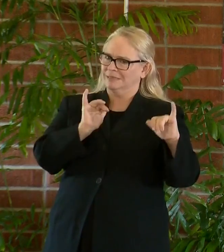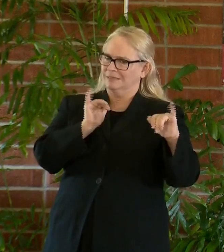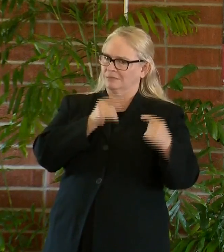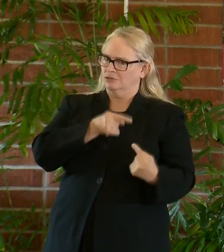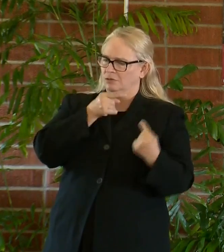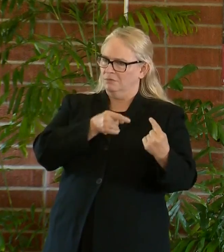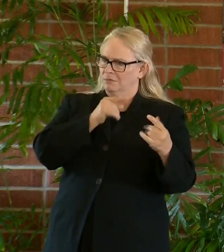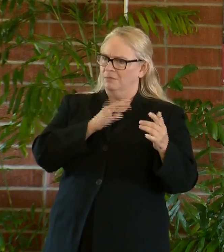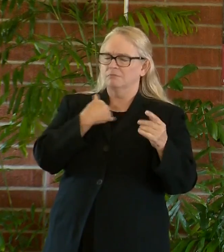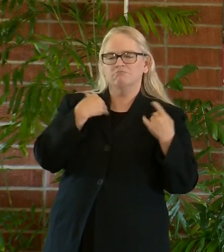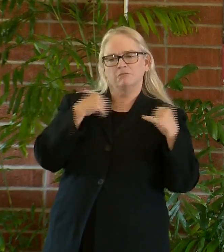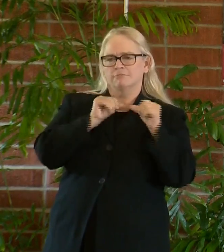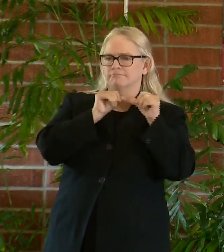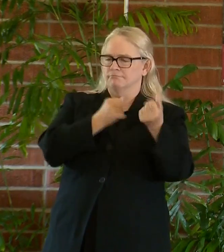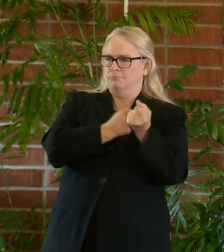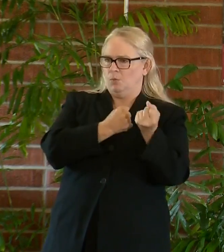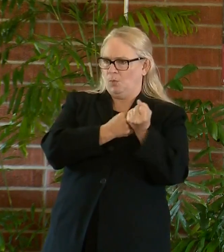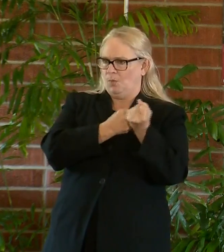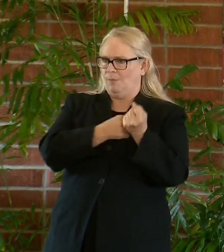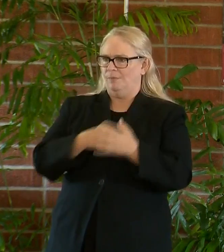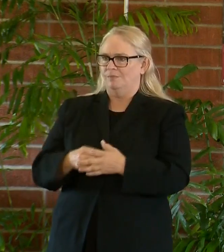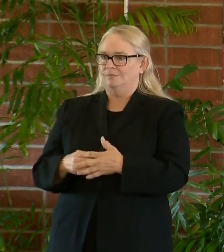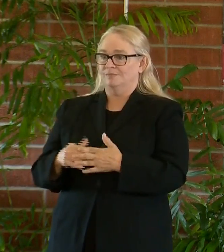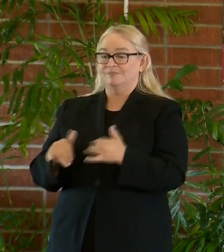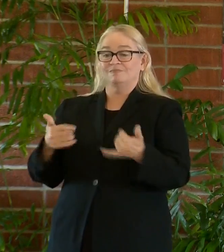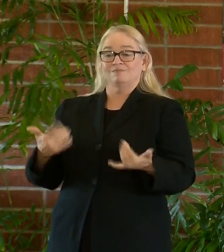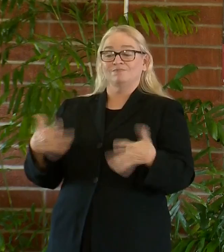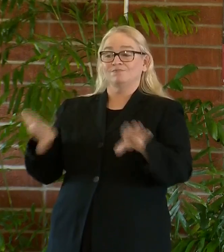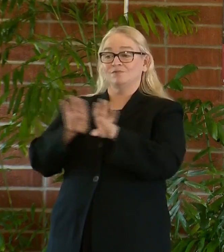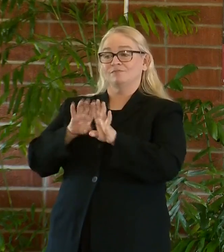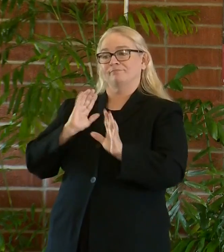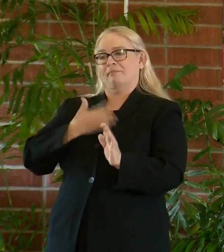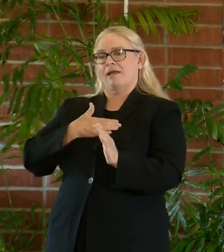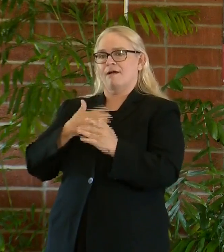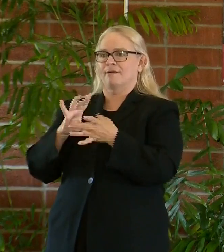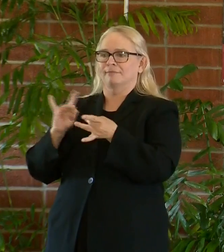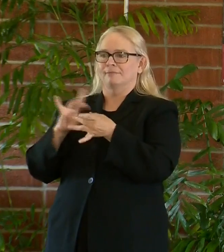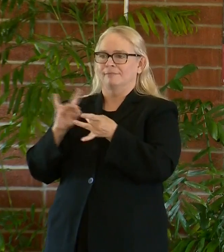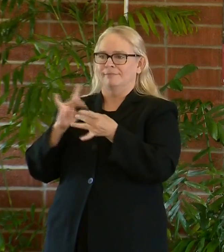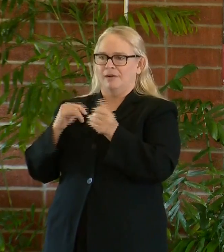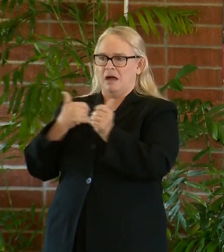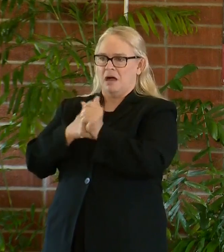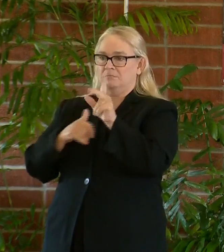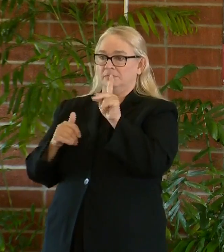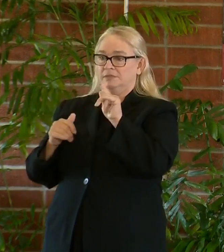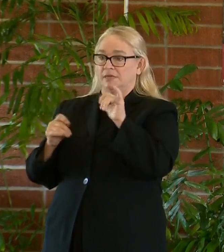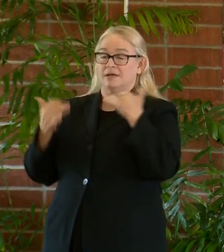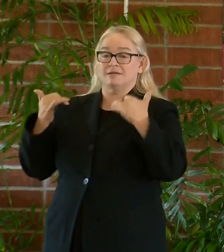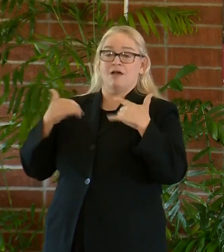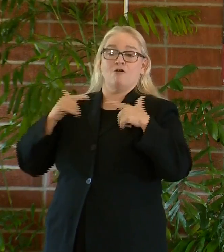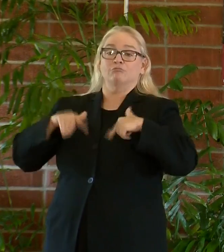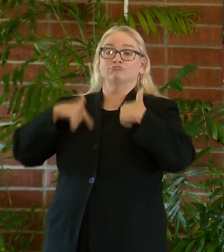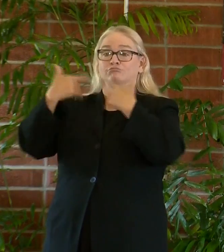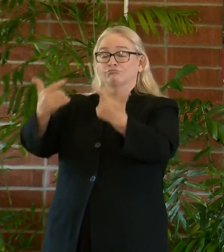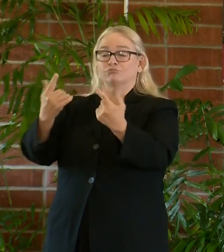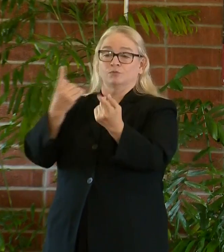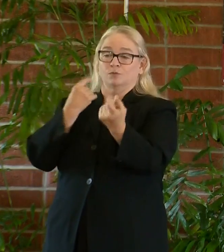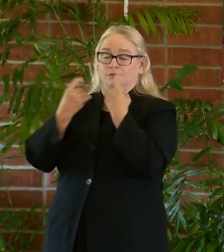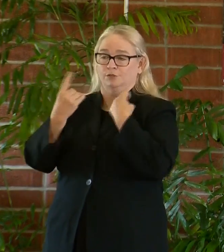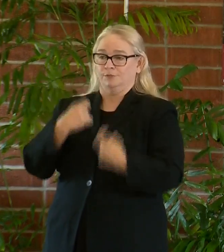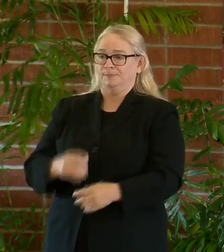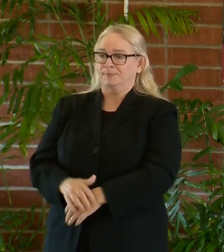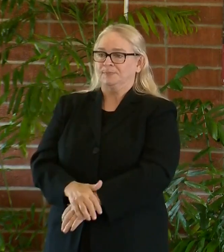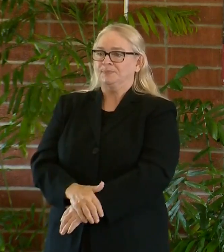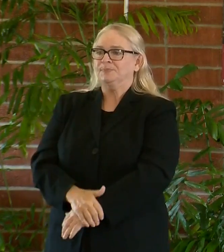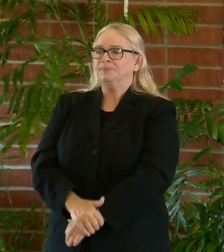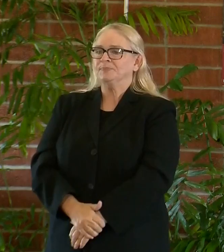the update for the day. And now, of course, as always, I look forward to answering any questions, and Dr. Gali